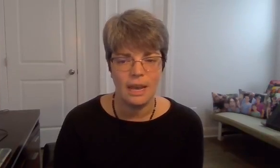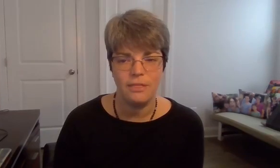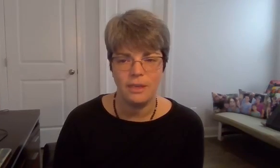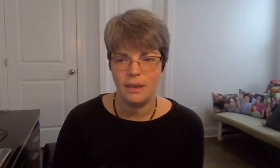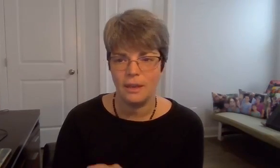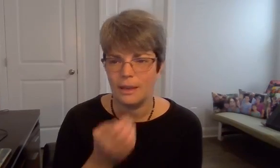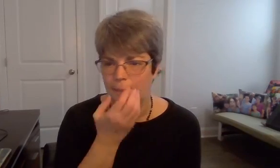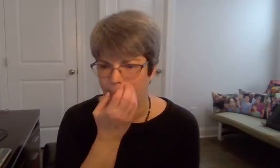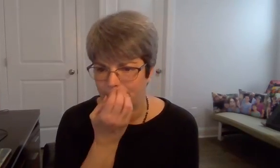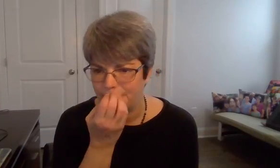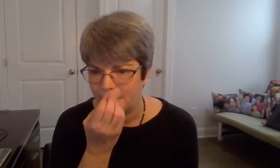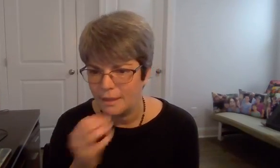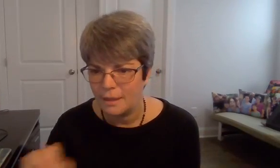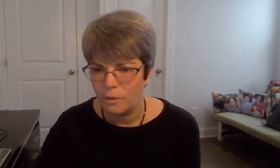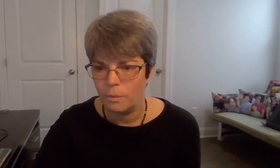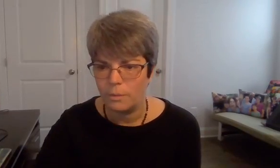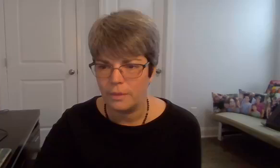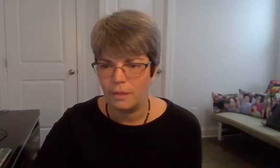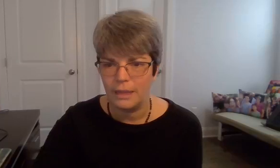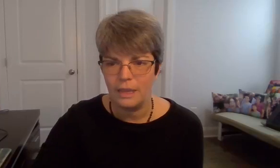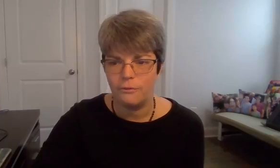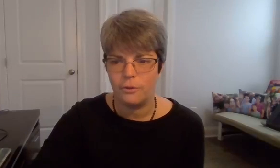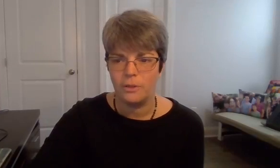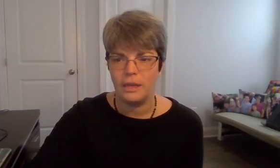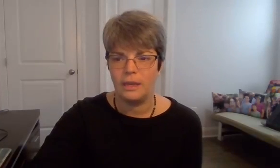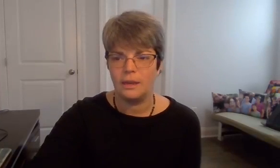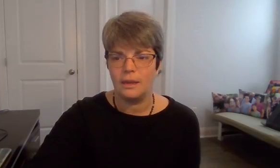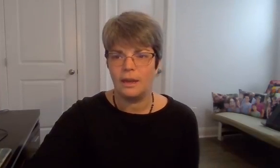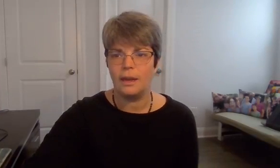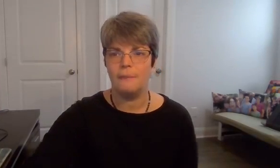I think the link for the